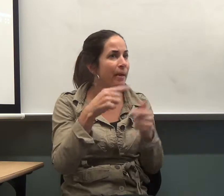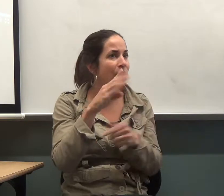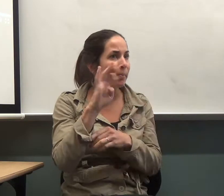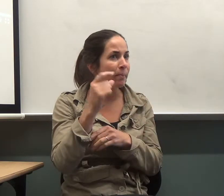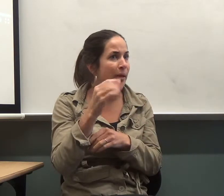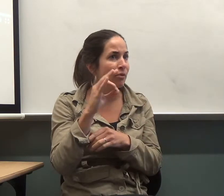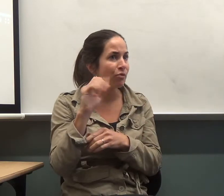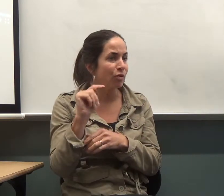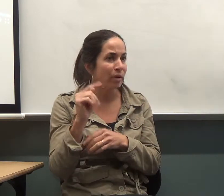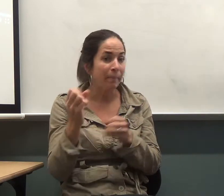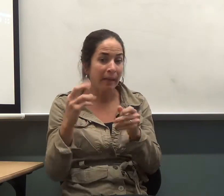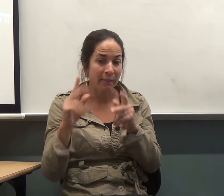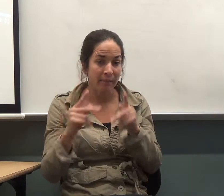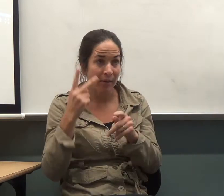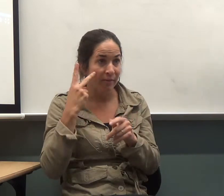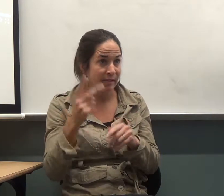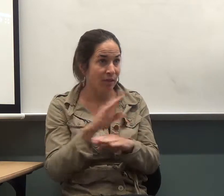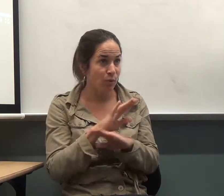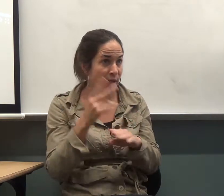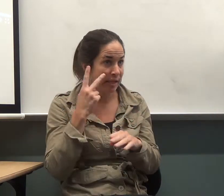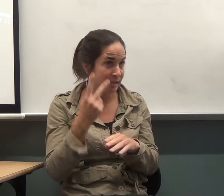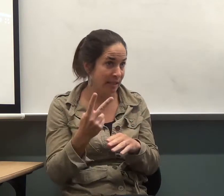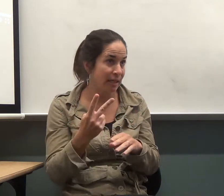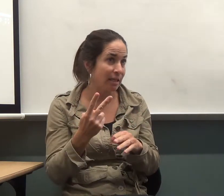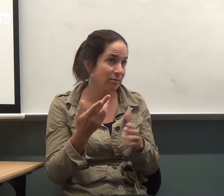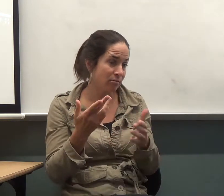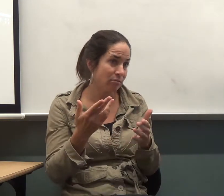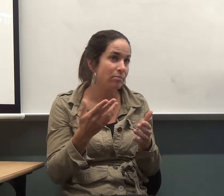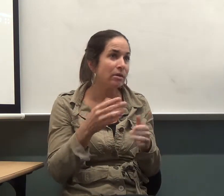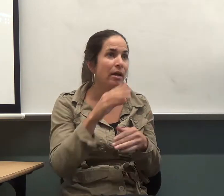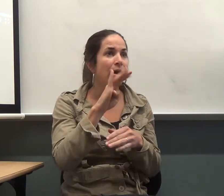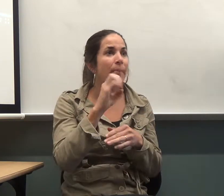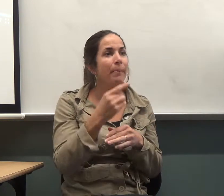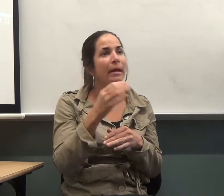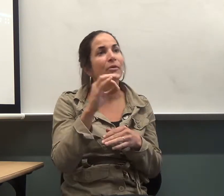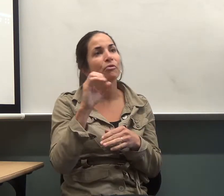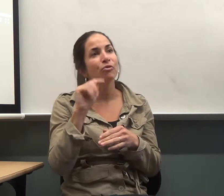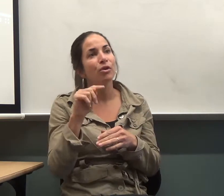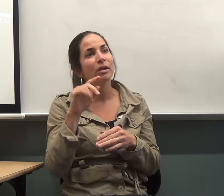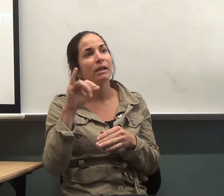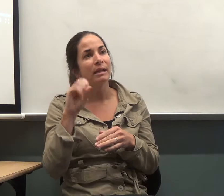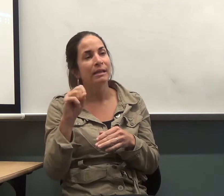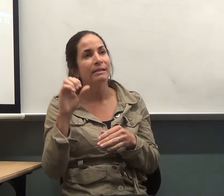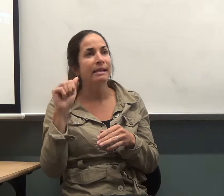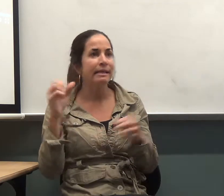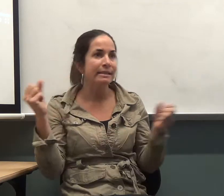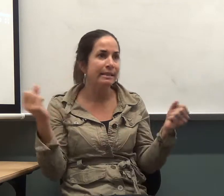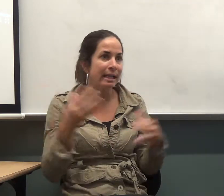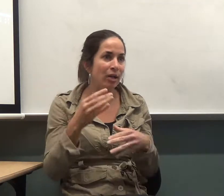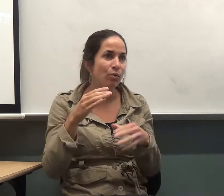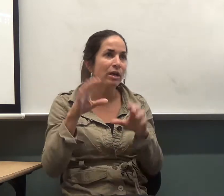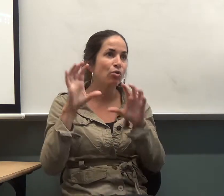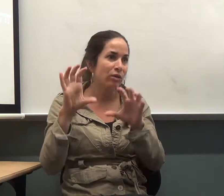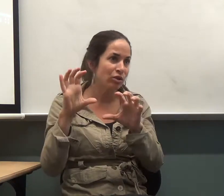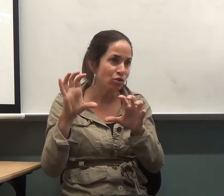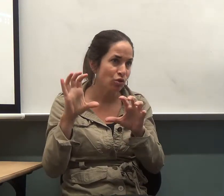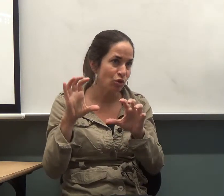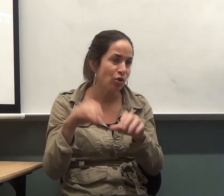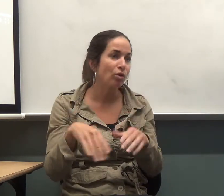seen or not seen. Okay? Bigfoot's a scary creature. A lot of people have witnessed Bigfoot in the woods. That would intimidate anyone. Hang on.